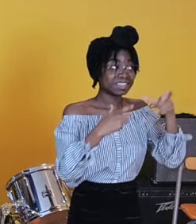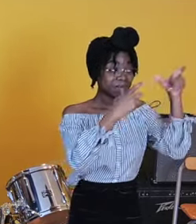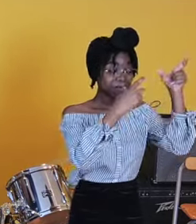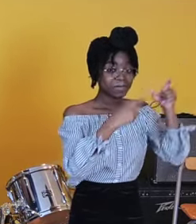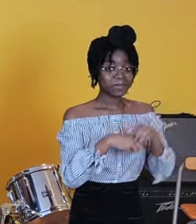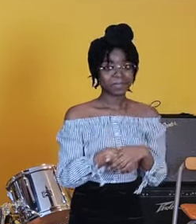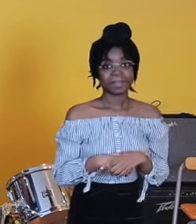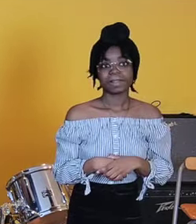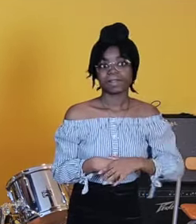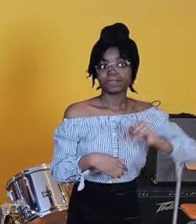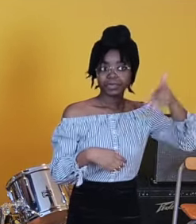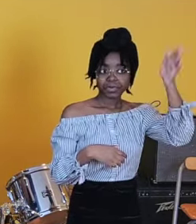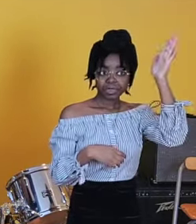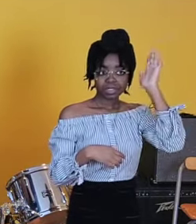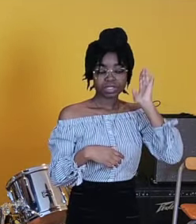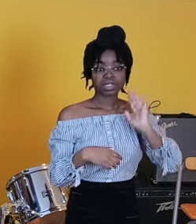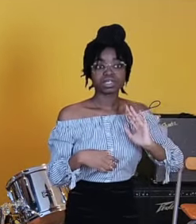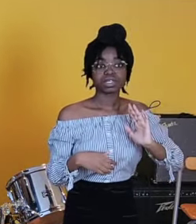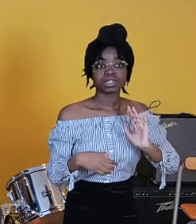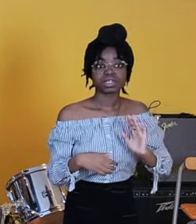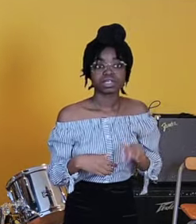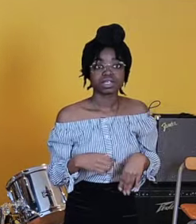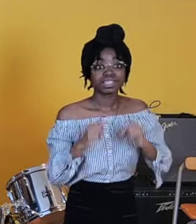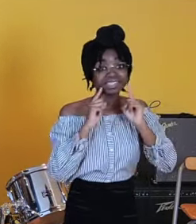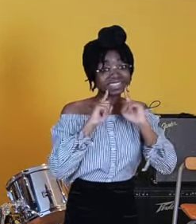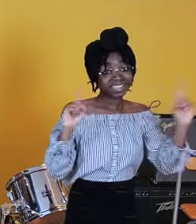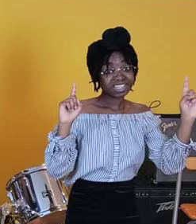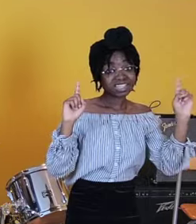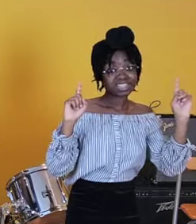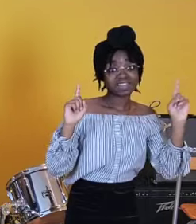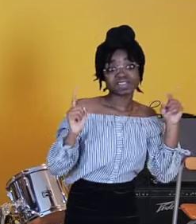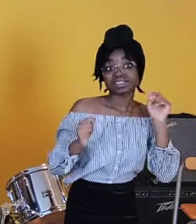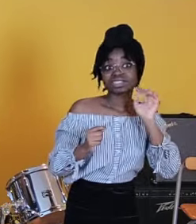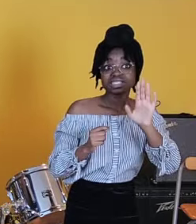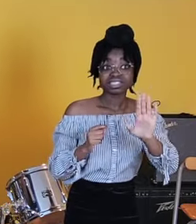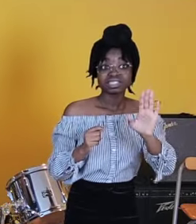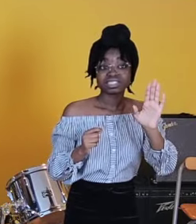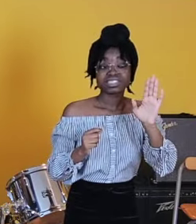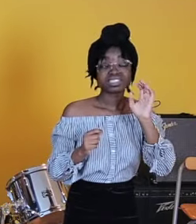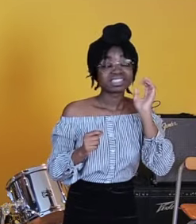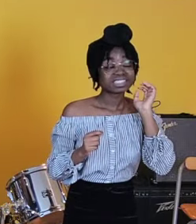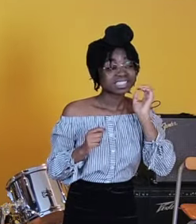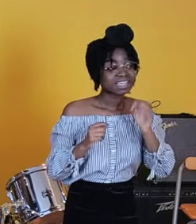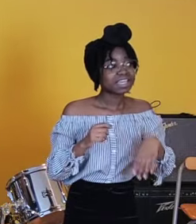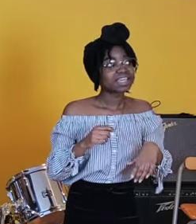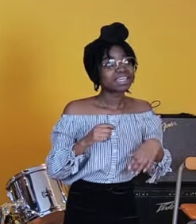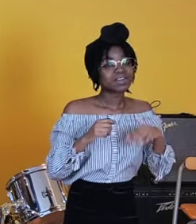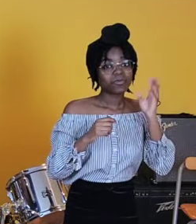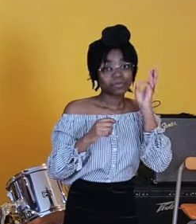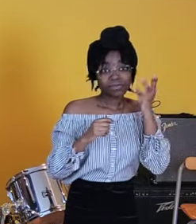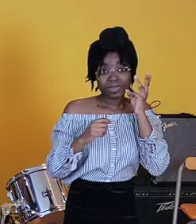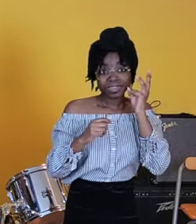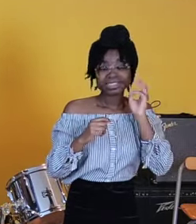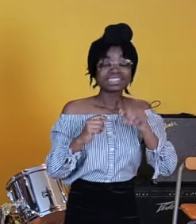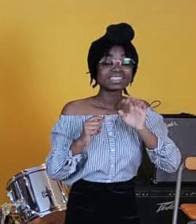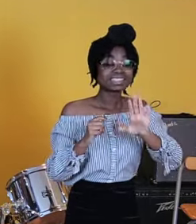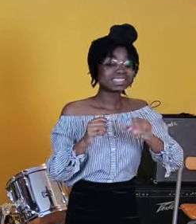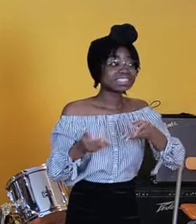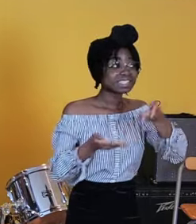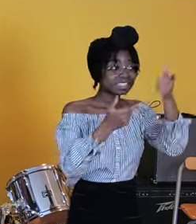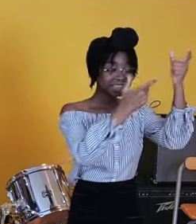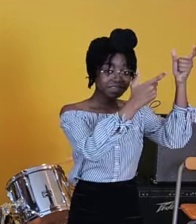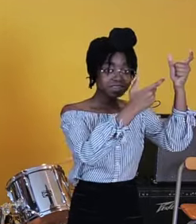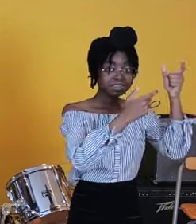what I'm just reading here, God testified that Abel provided or gave the right gifts to him. So